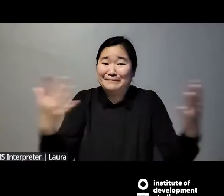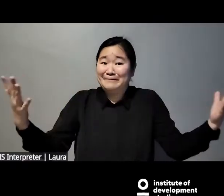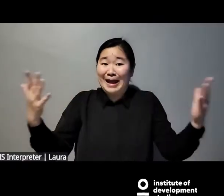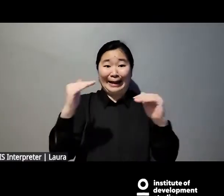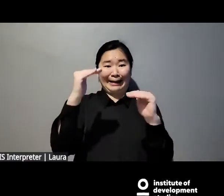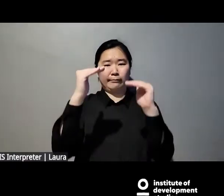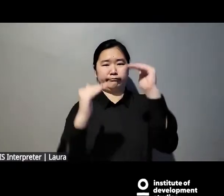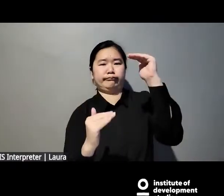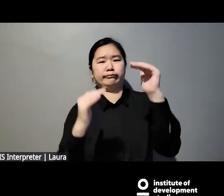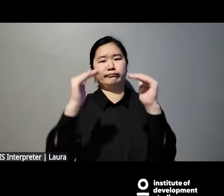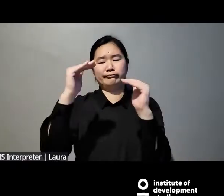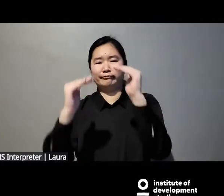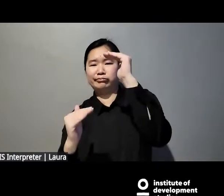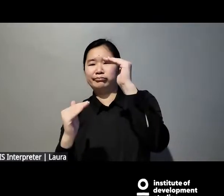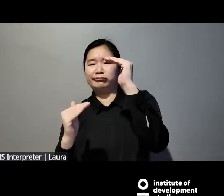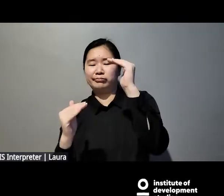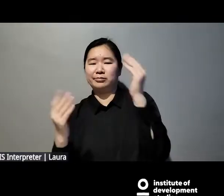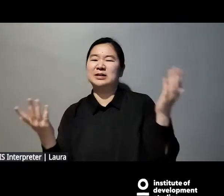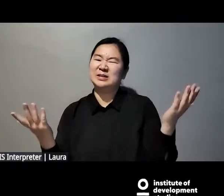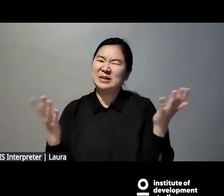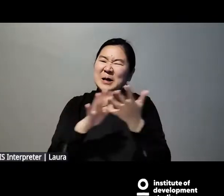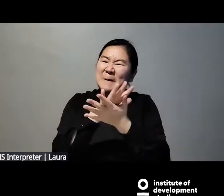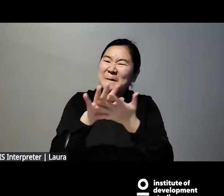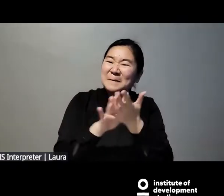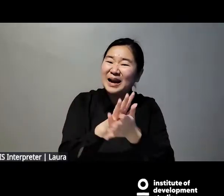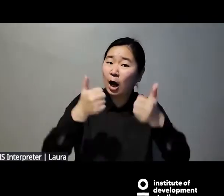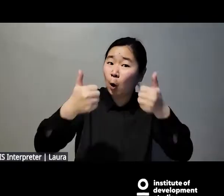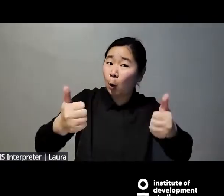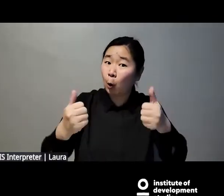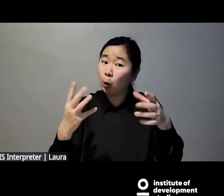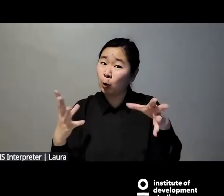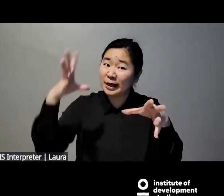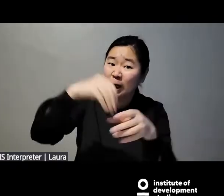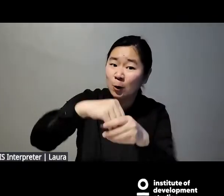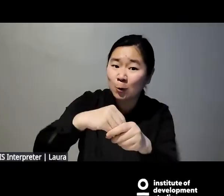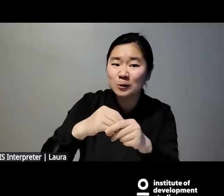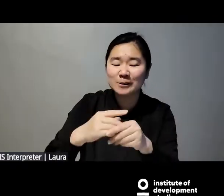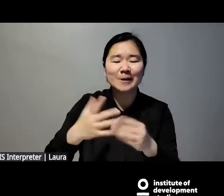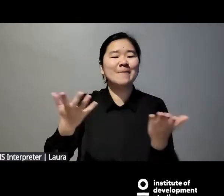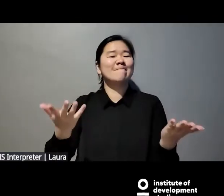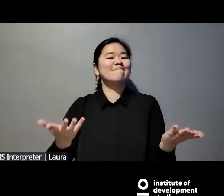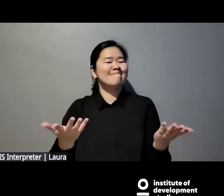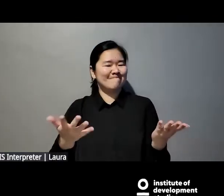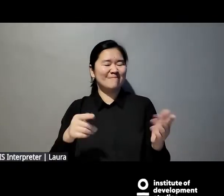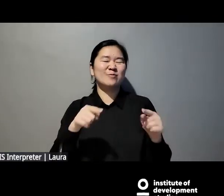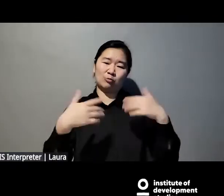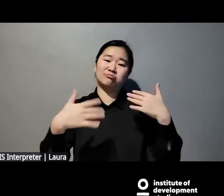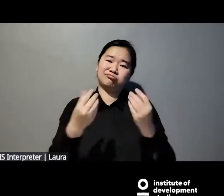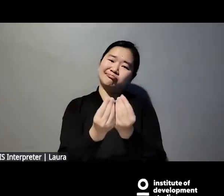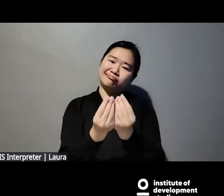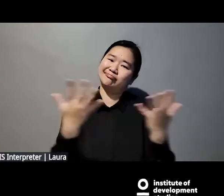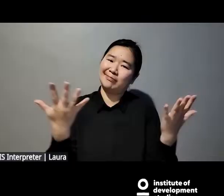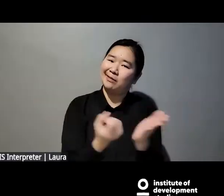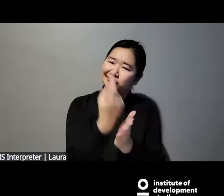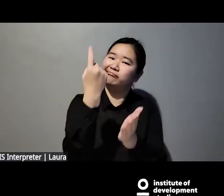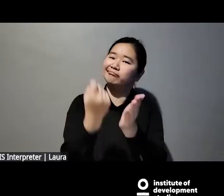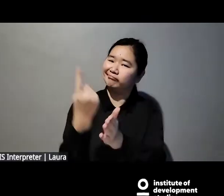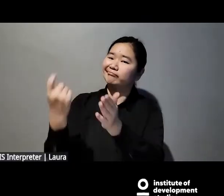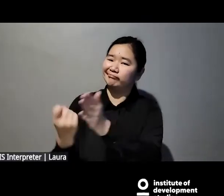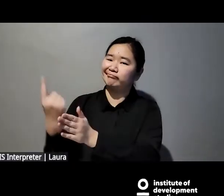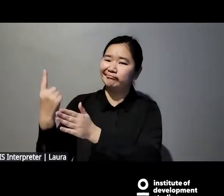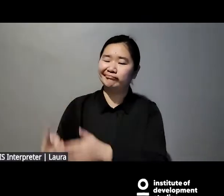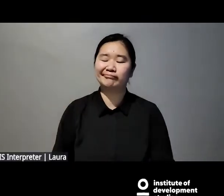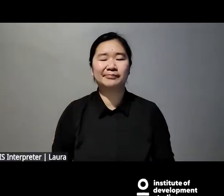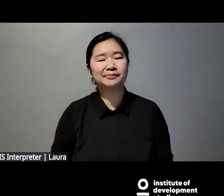and Nigeria. And their paper details how low-cost, scalable strategies can improve